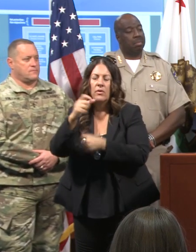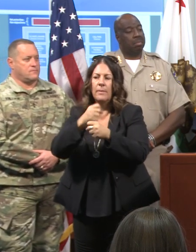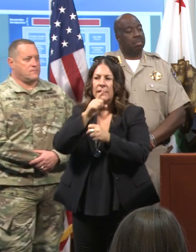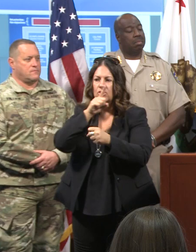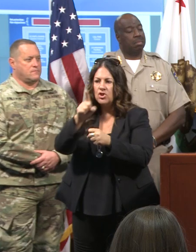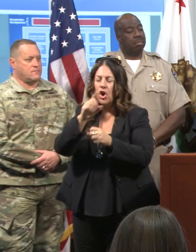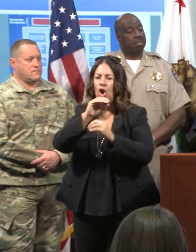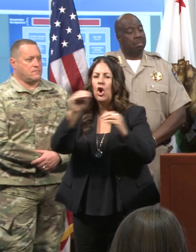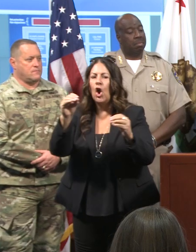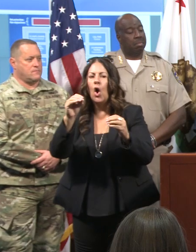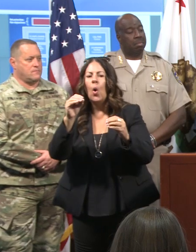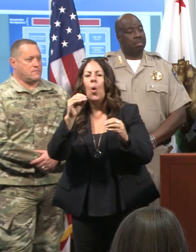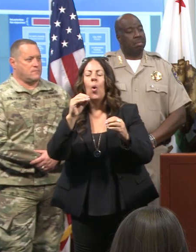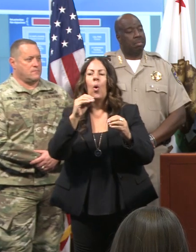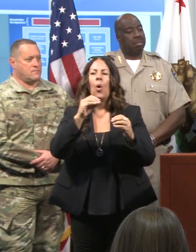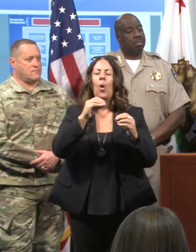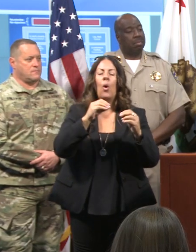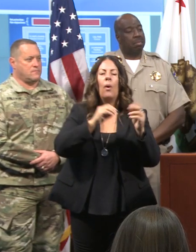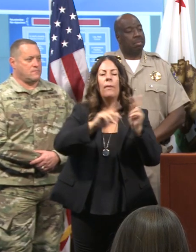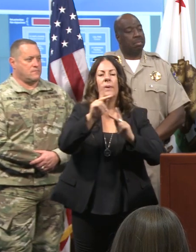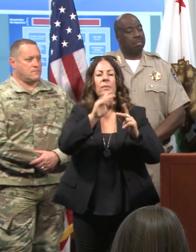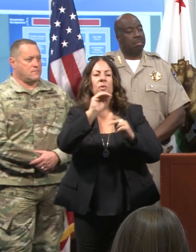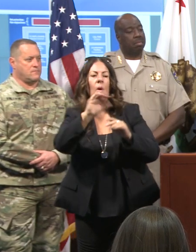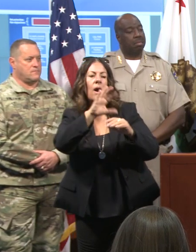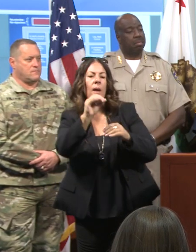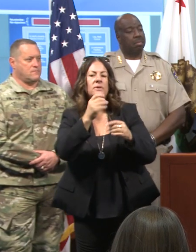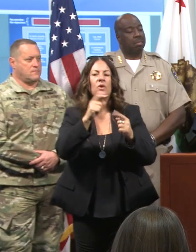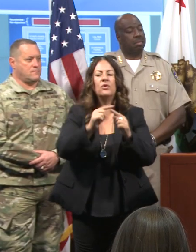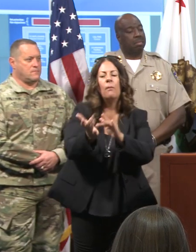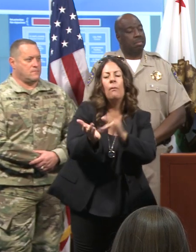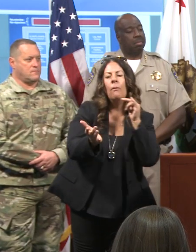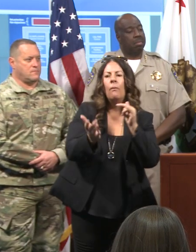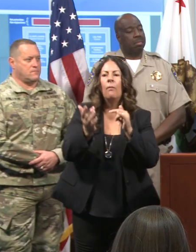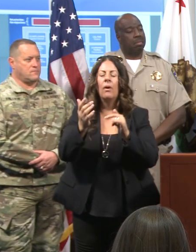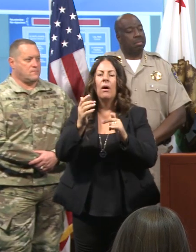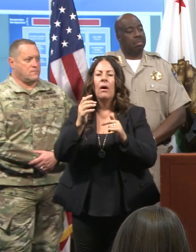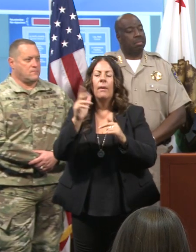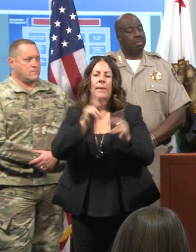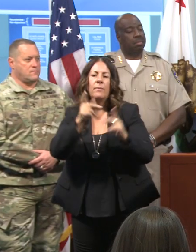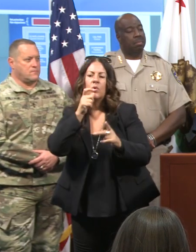additional contractors coming in. Contractors Licensing Board will also be involved in that.